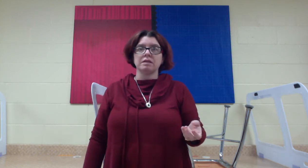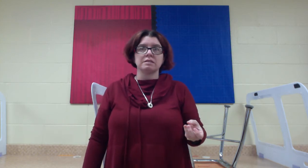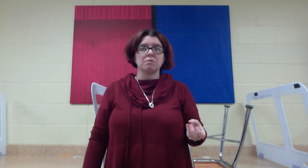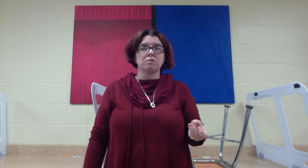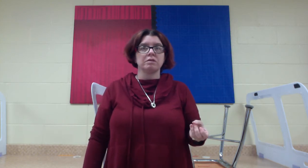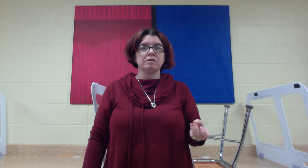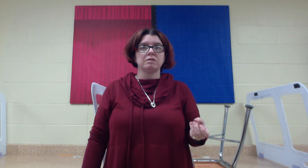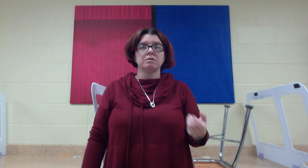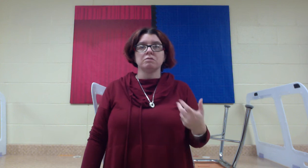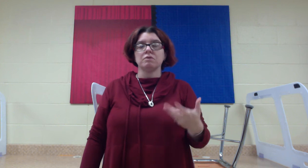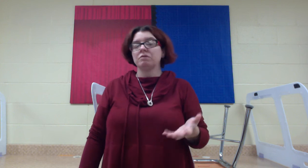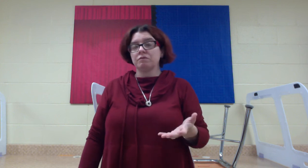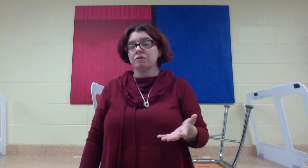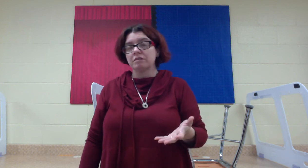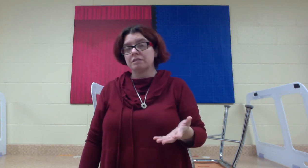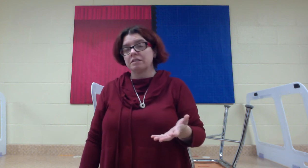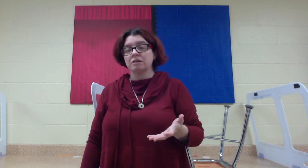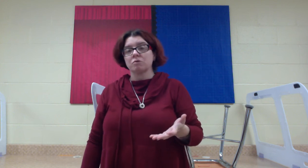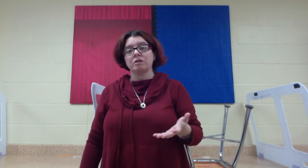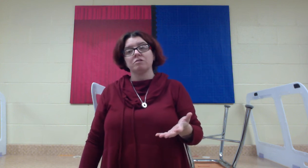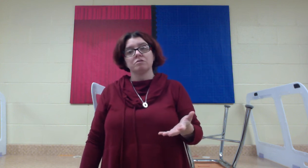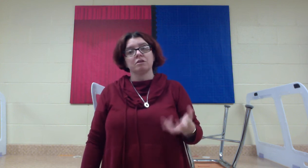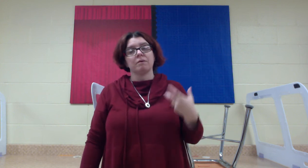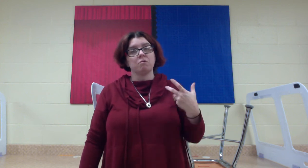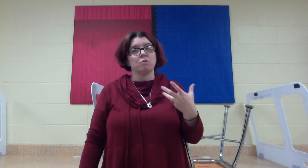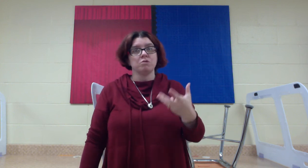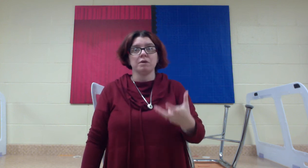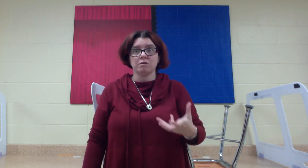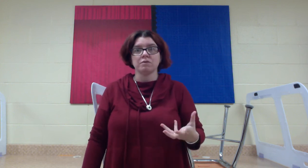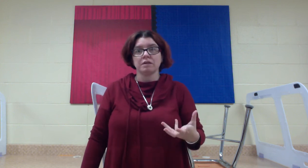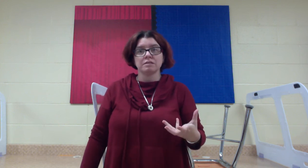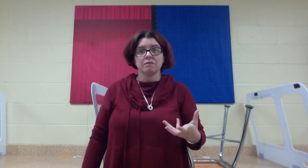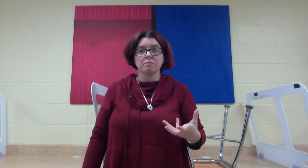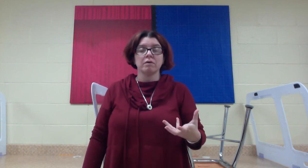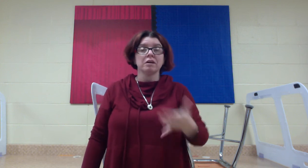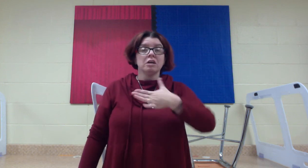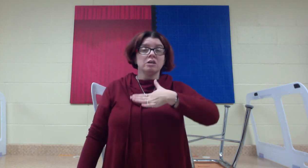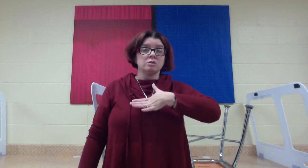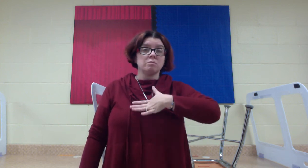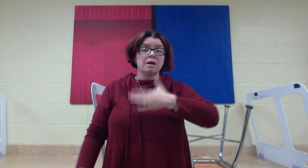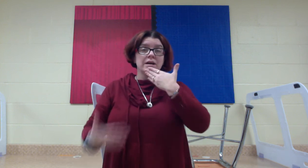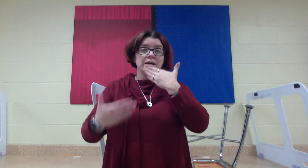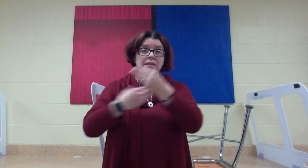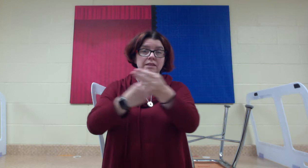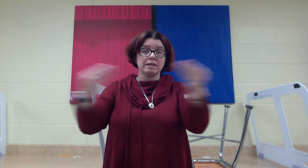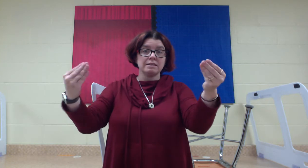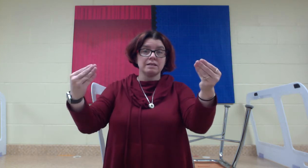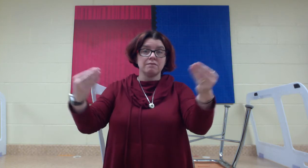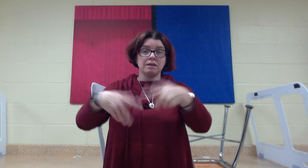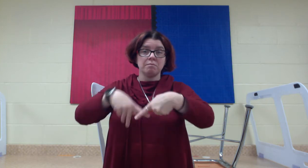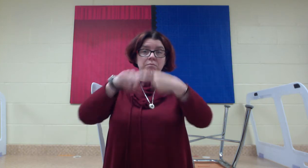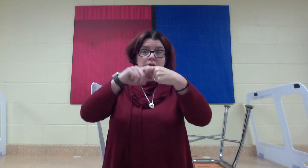things that we're going to, one of the first listing things we're going to do is talk about what you ate over Thanksgiving break. So my, Thanksgiving, break,